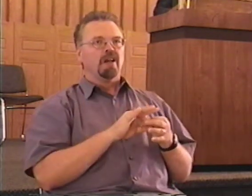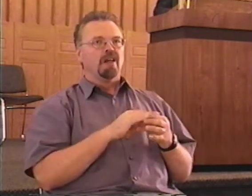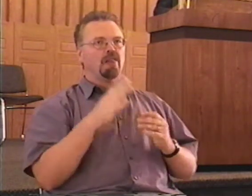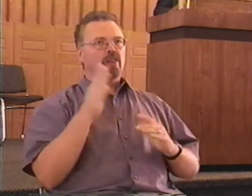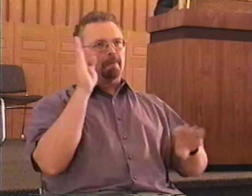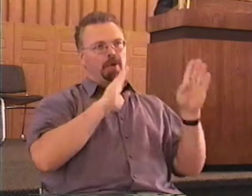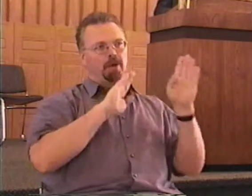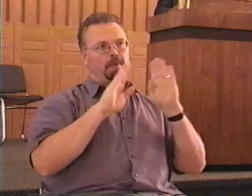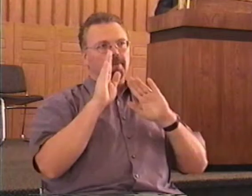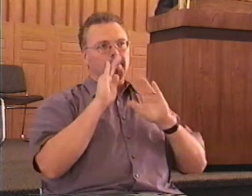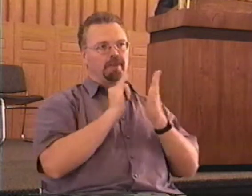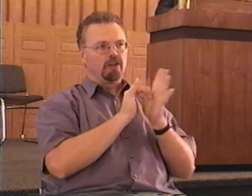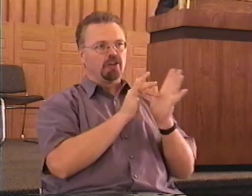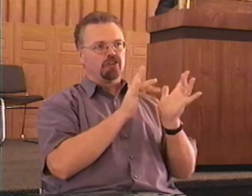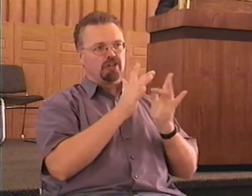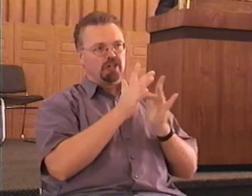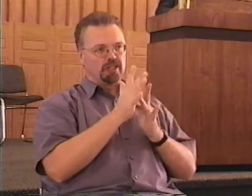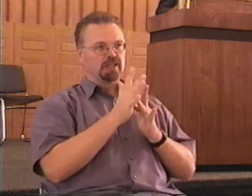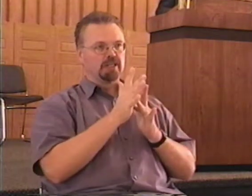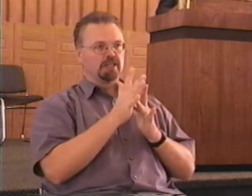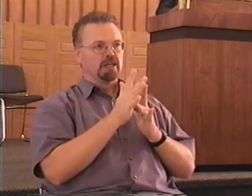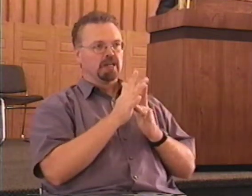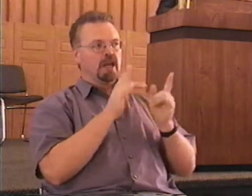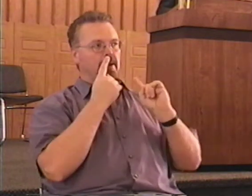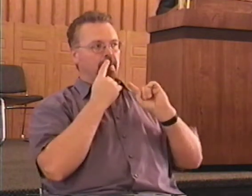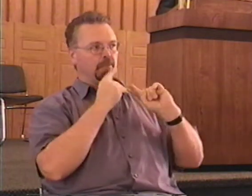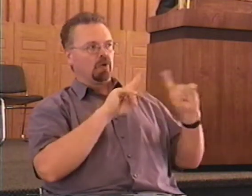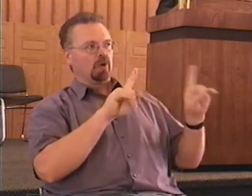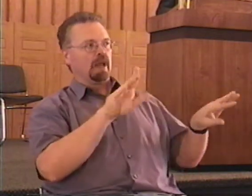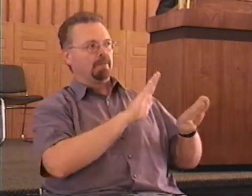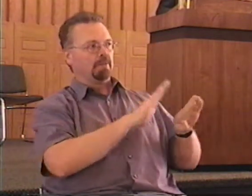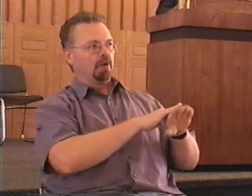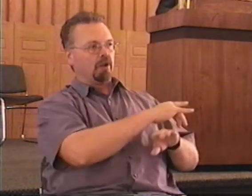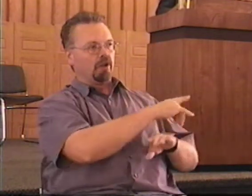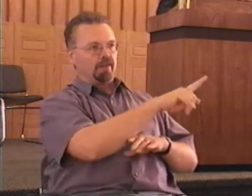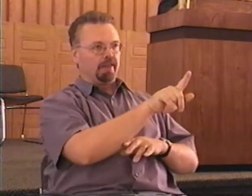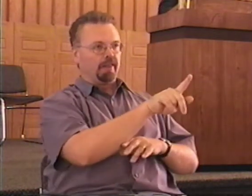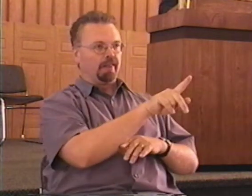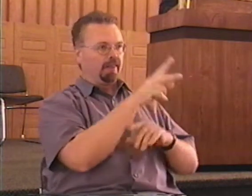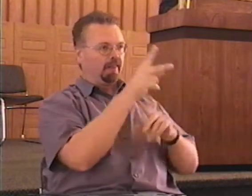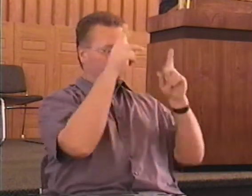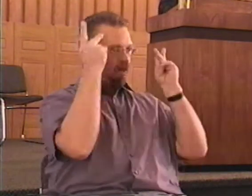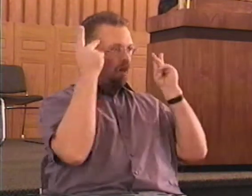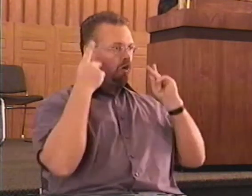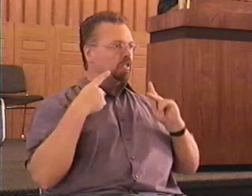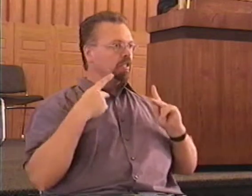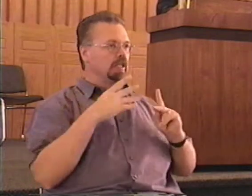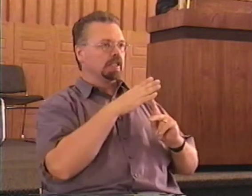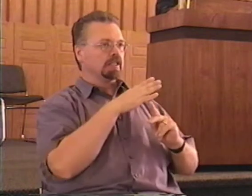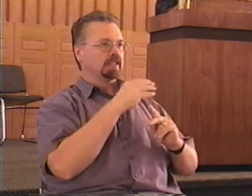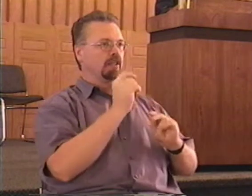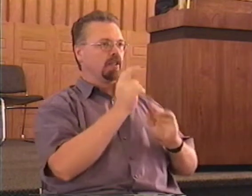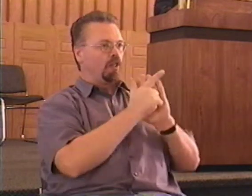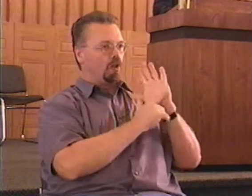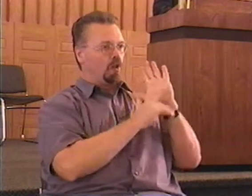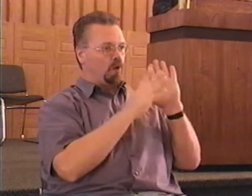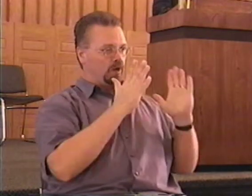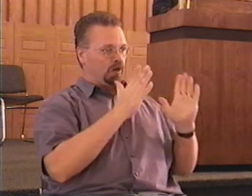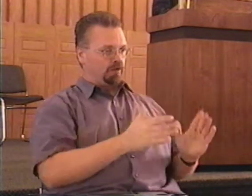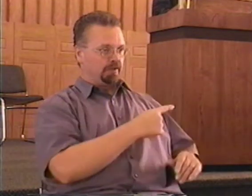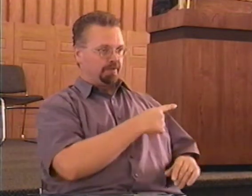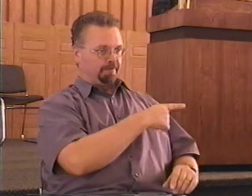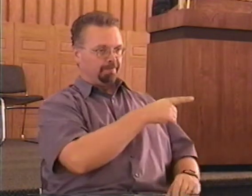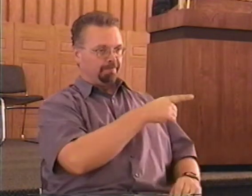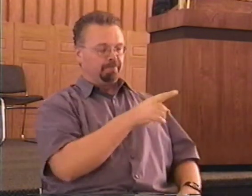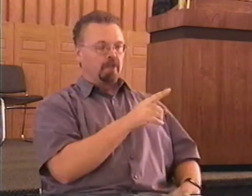woes that the Lord Jesus pronounced on the Pharisees and the lawyers. And then in